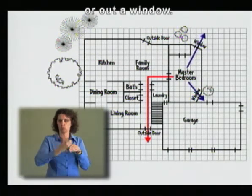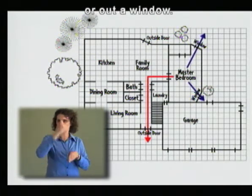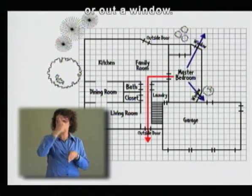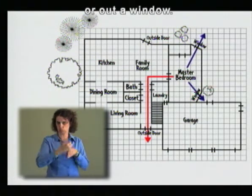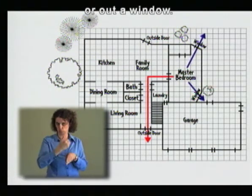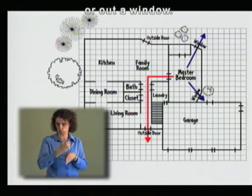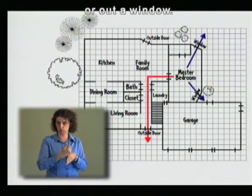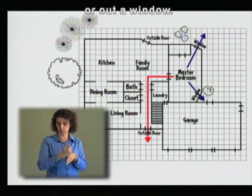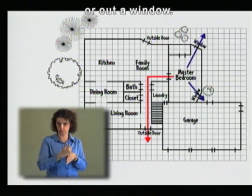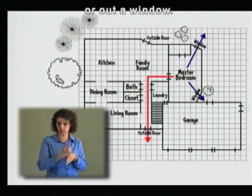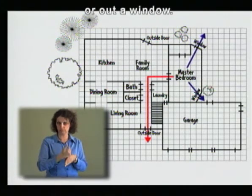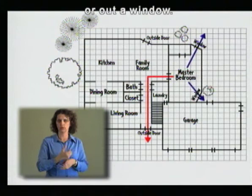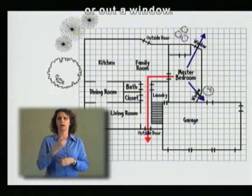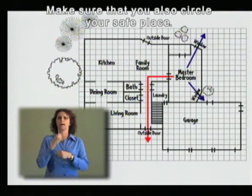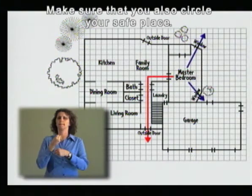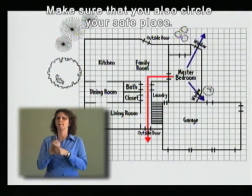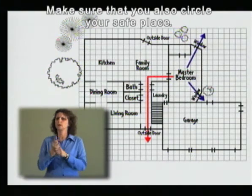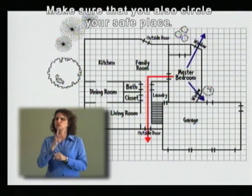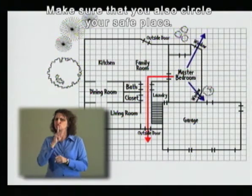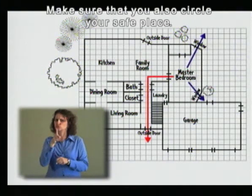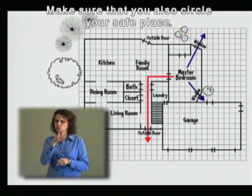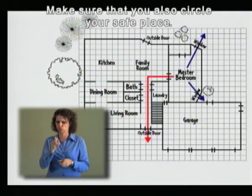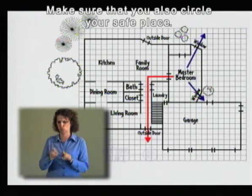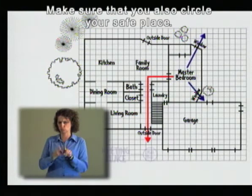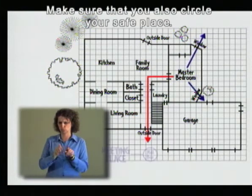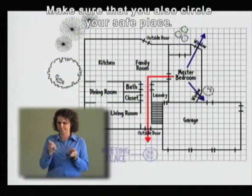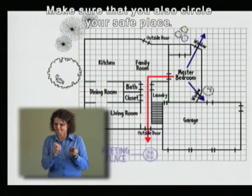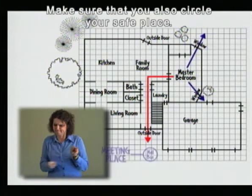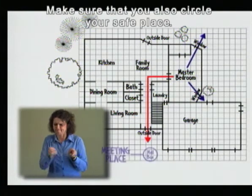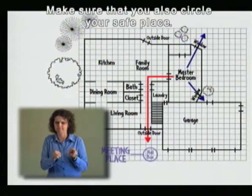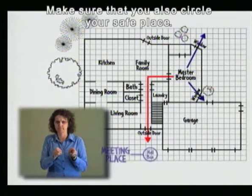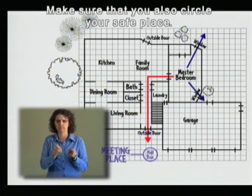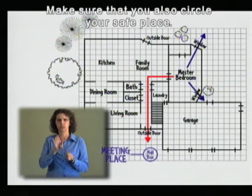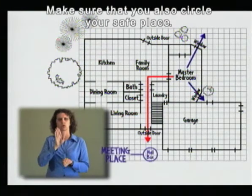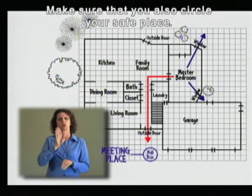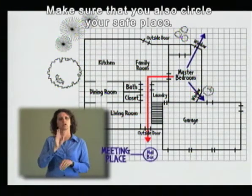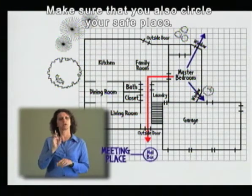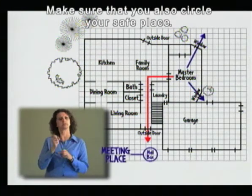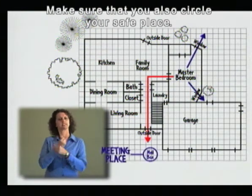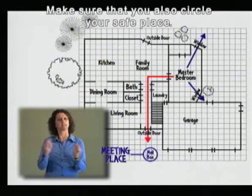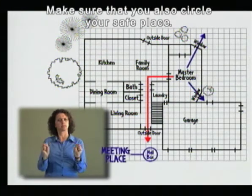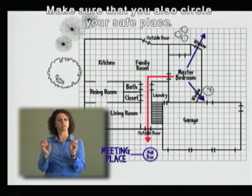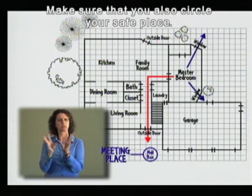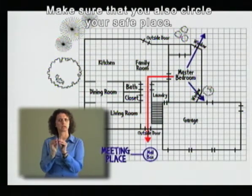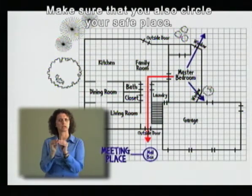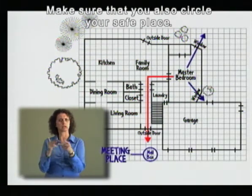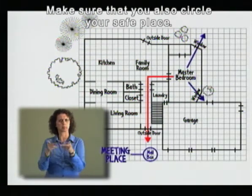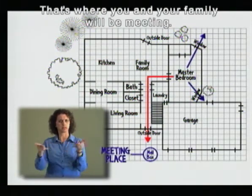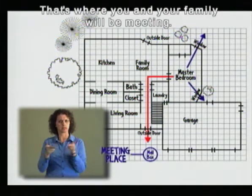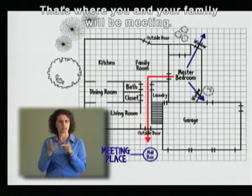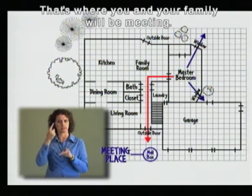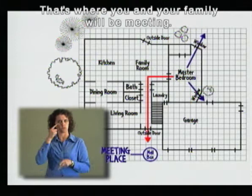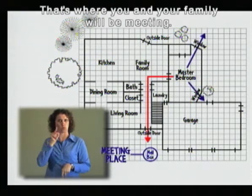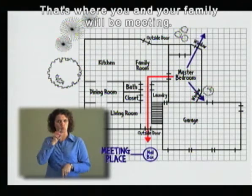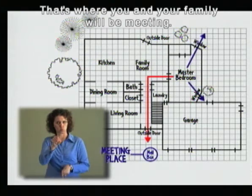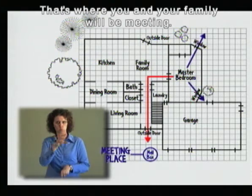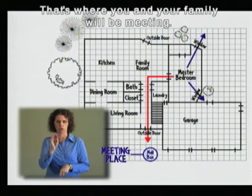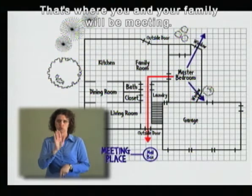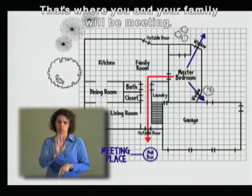window. Make sure that you also circle your safe place. That's where you and your family